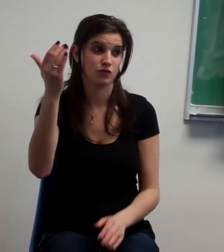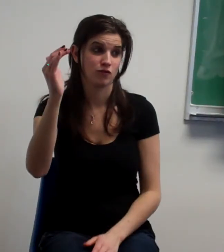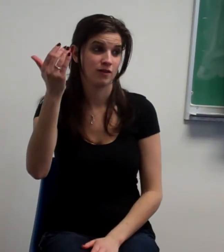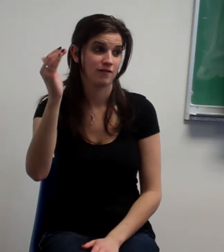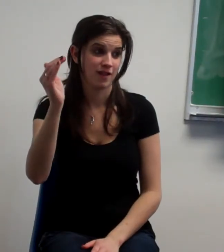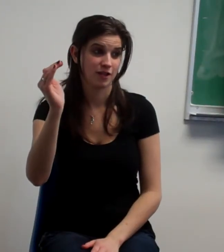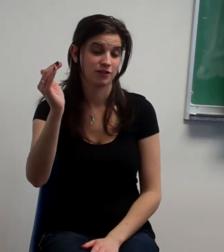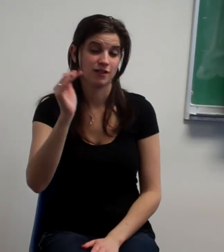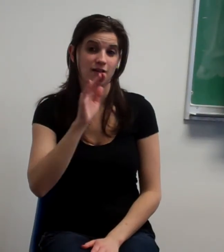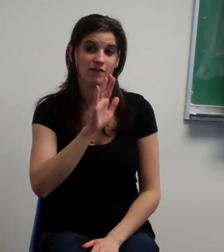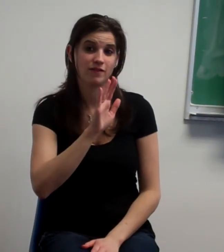too loud,